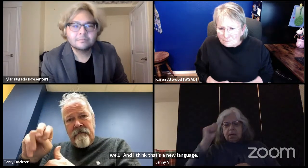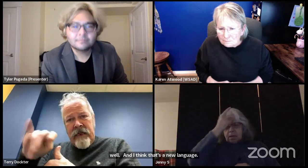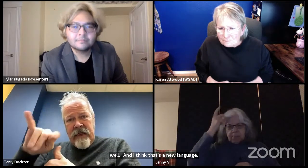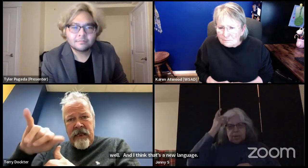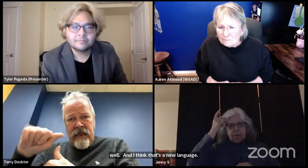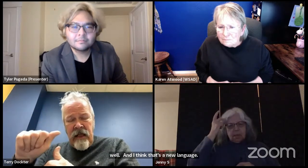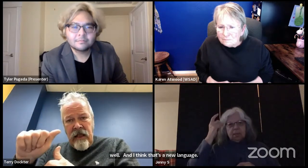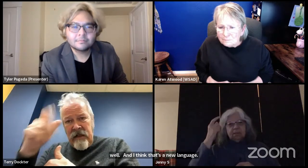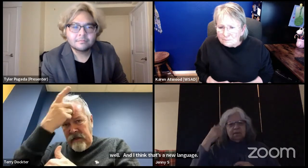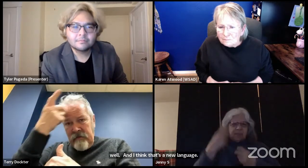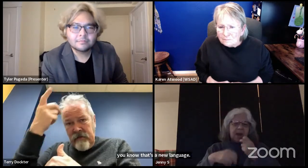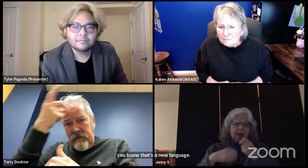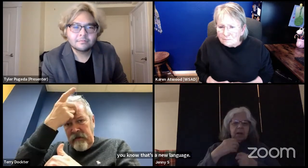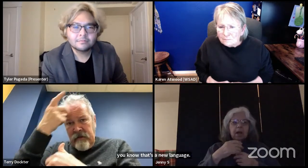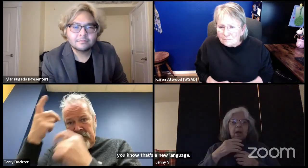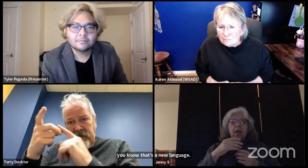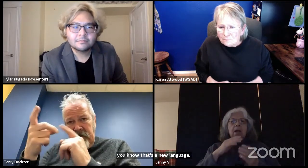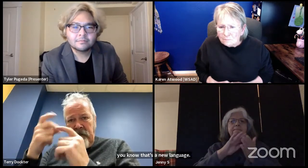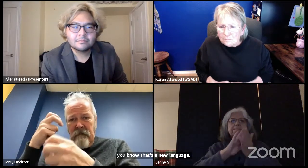dementia.